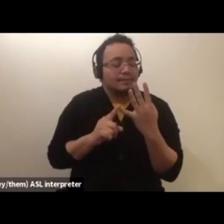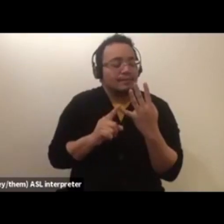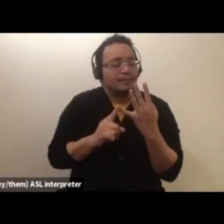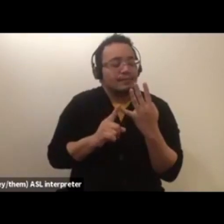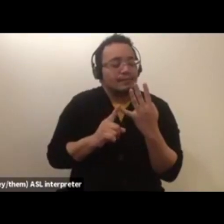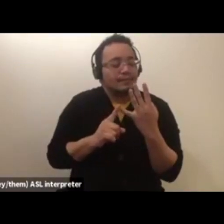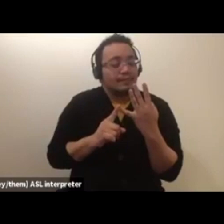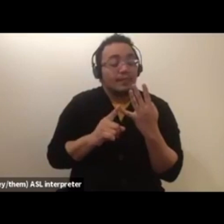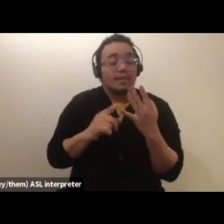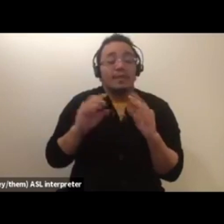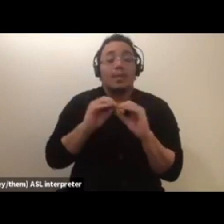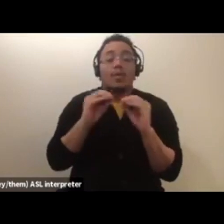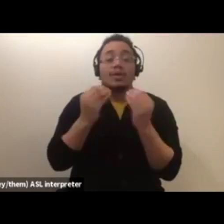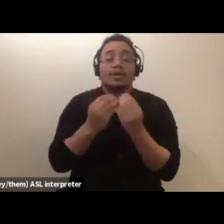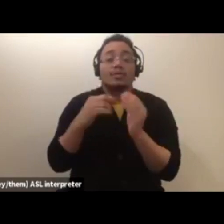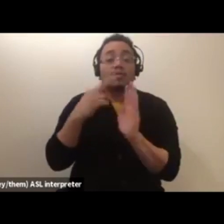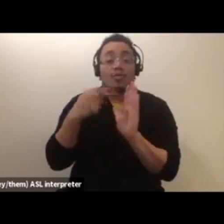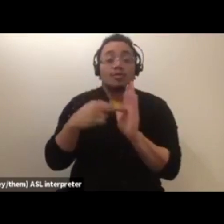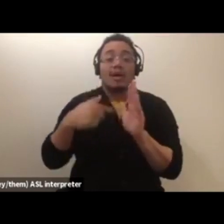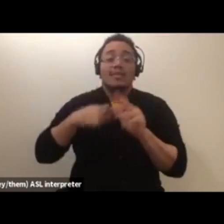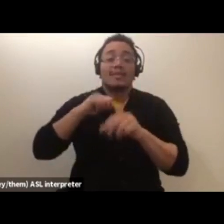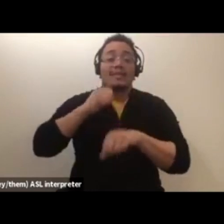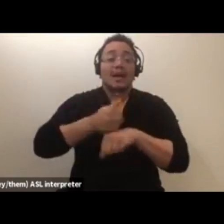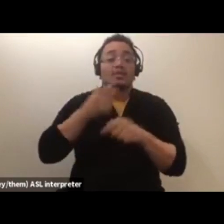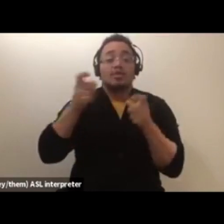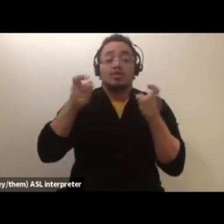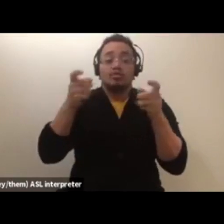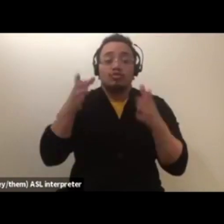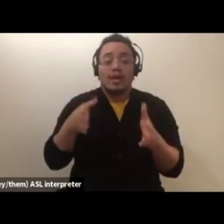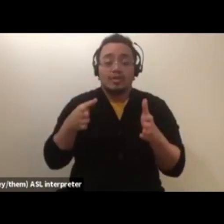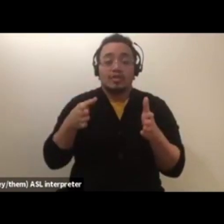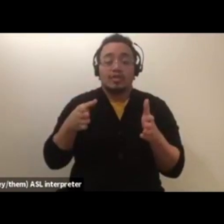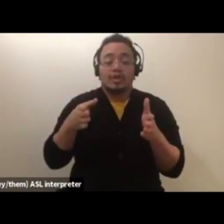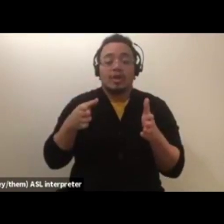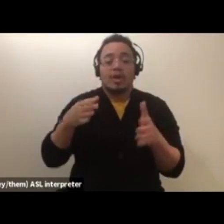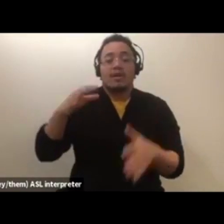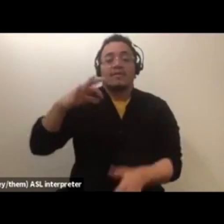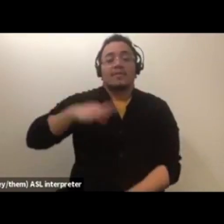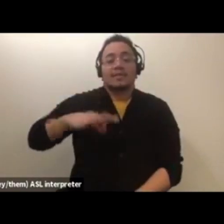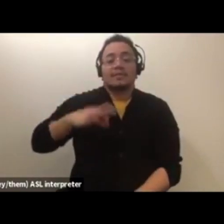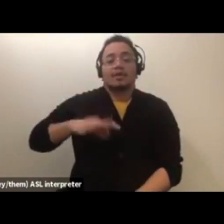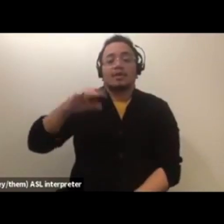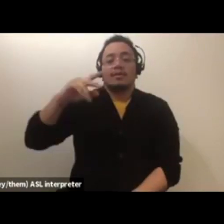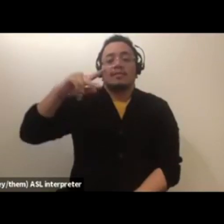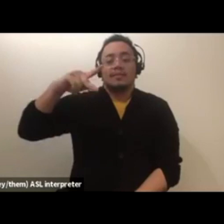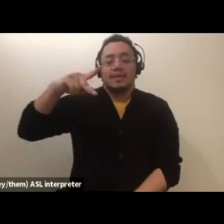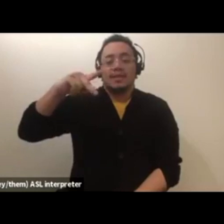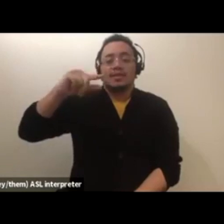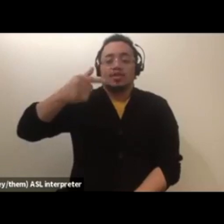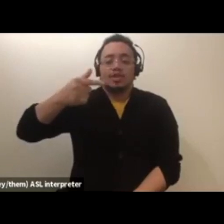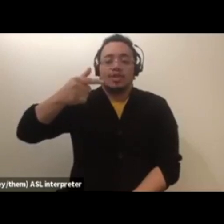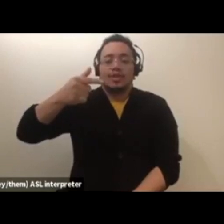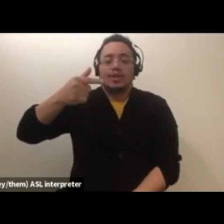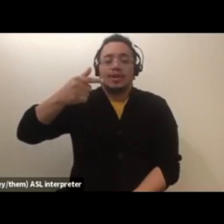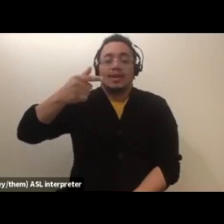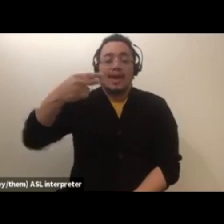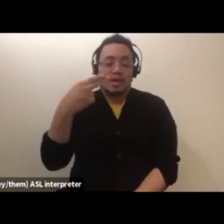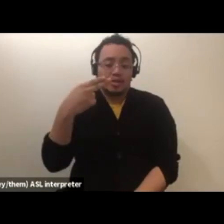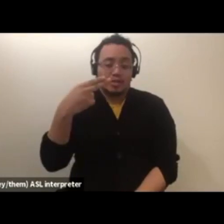My organization, I'm the founder and director of Sisters PGH. We have a community